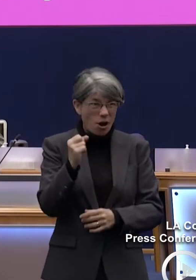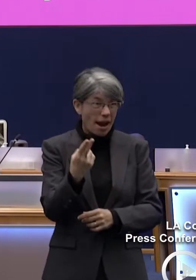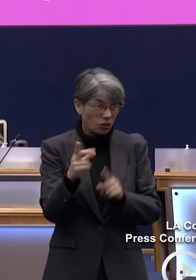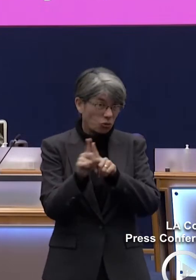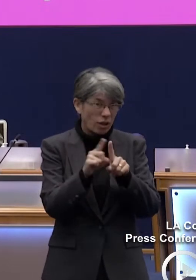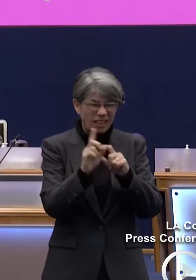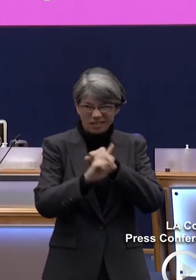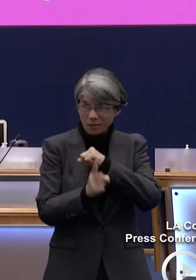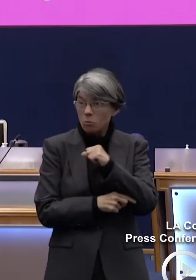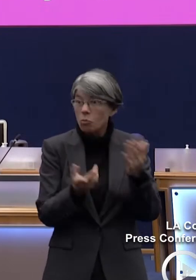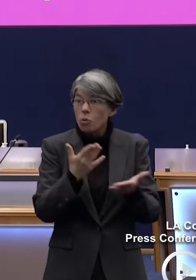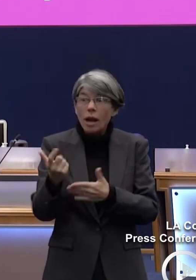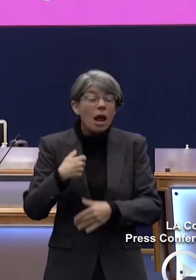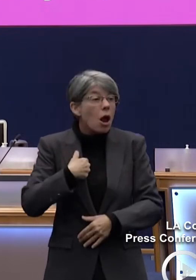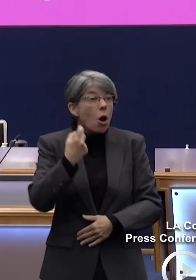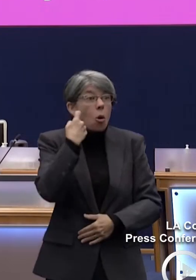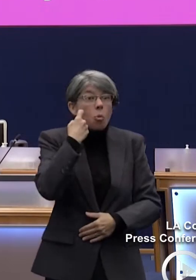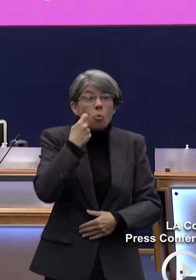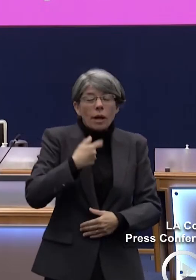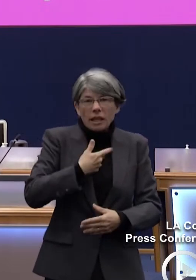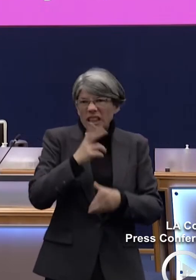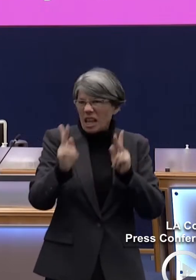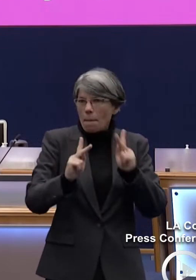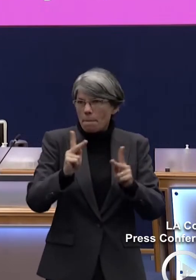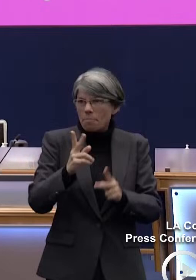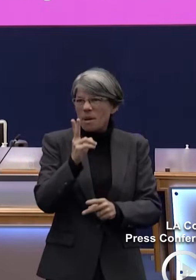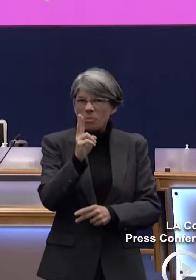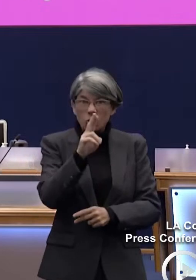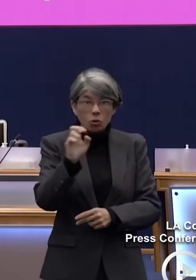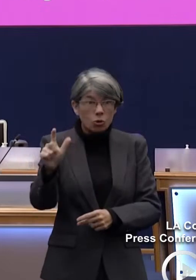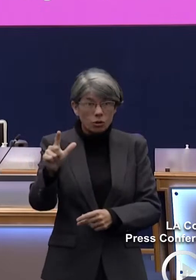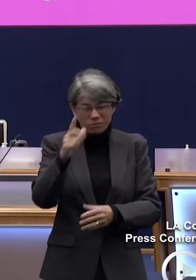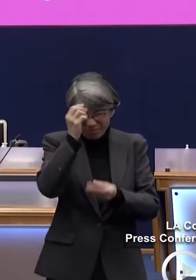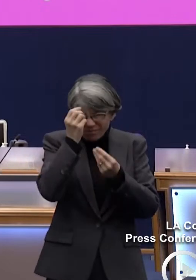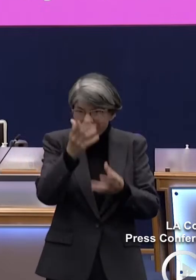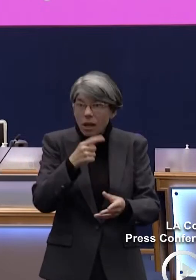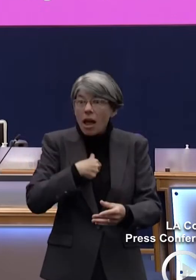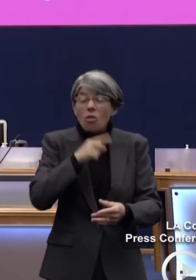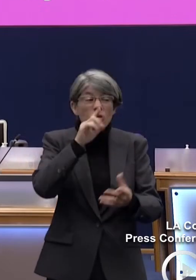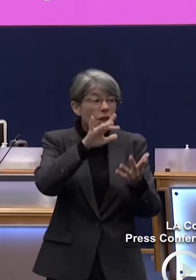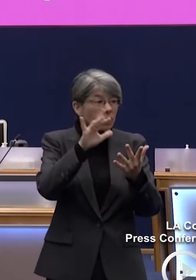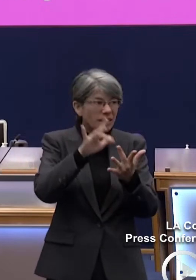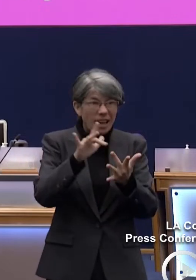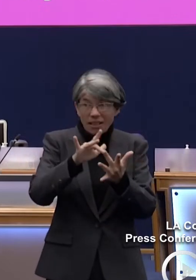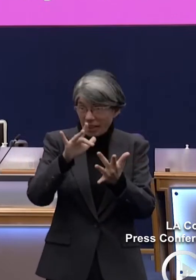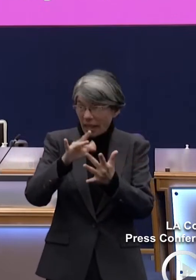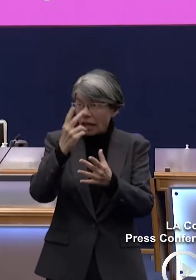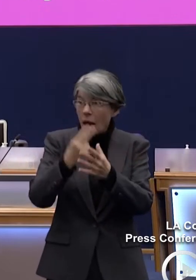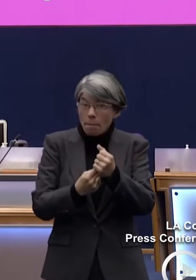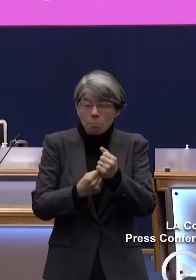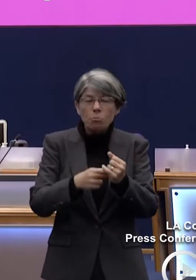Also, we unveiled this week our public viewer. I encourage everyone to go out. There's a link on both